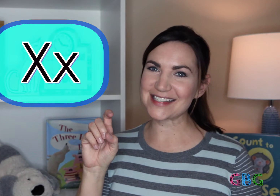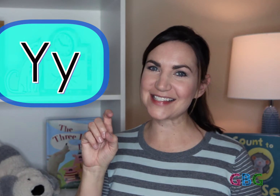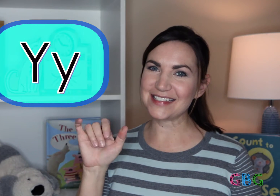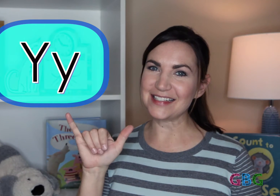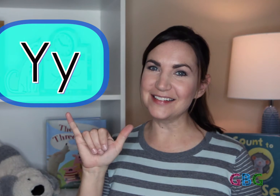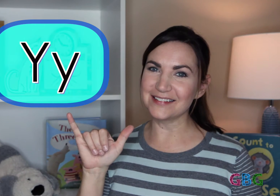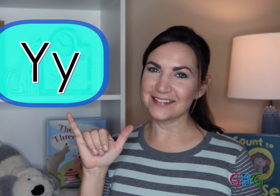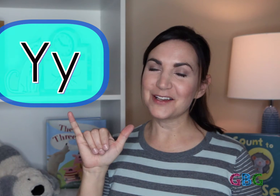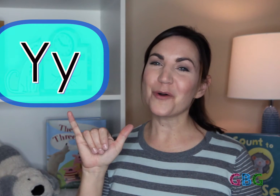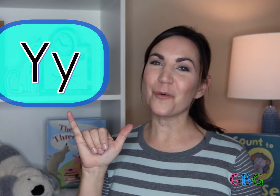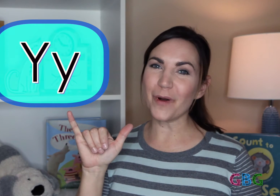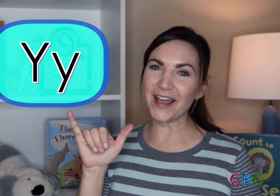X, U, Y,